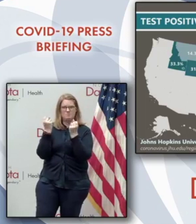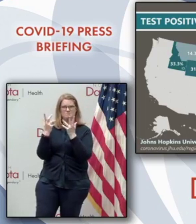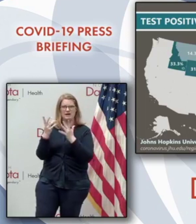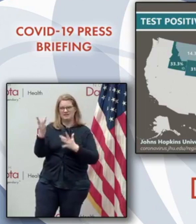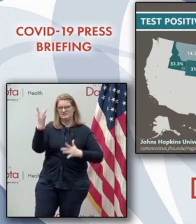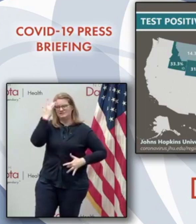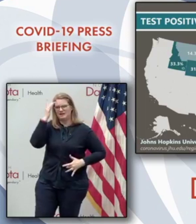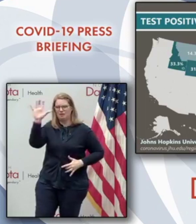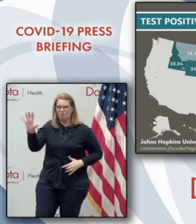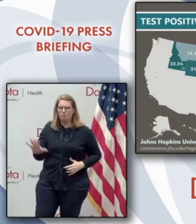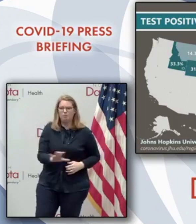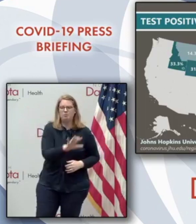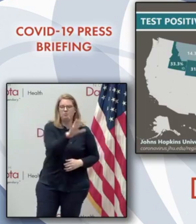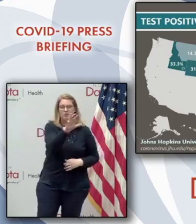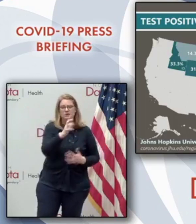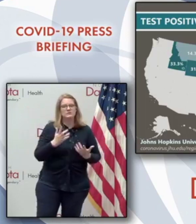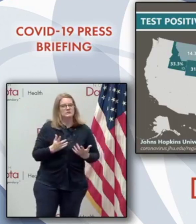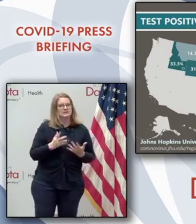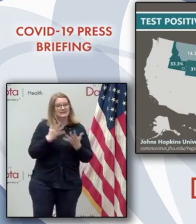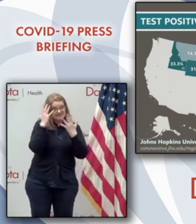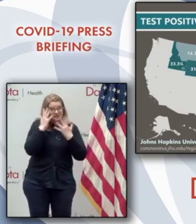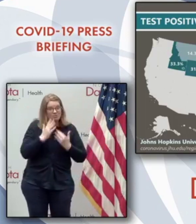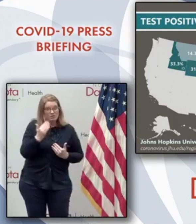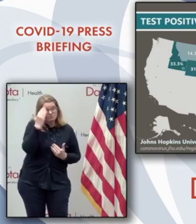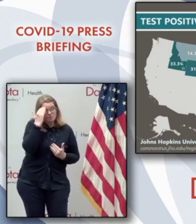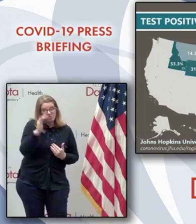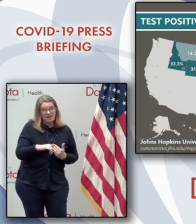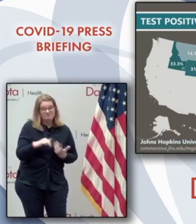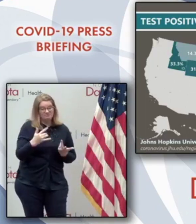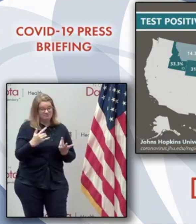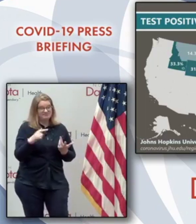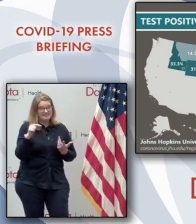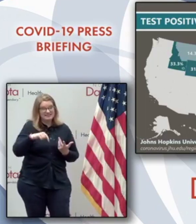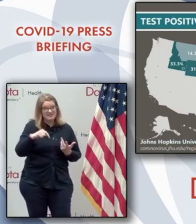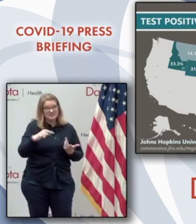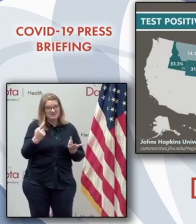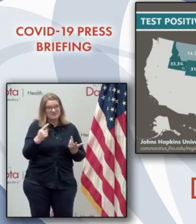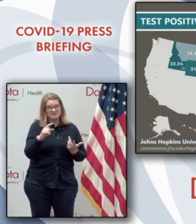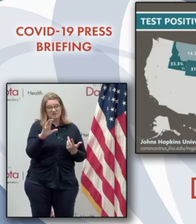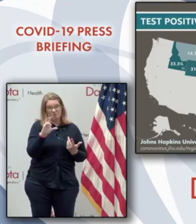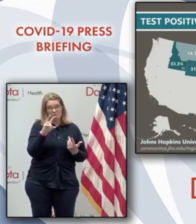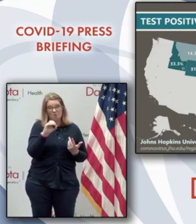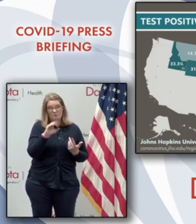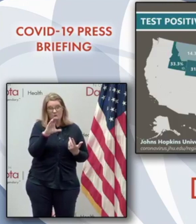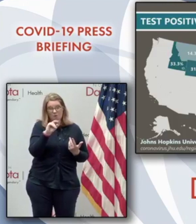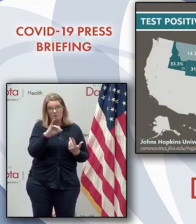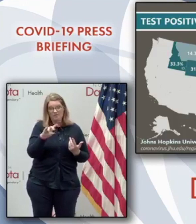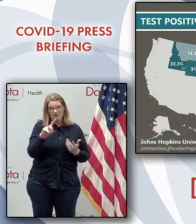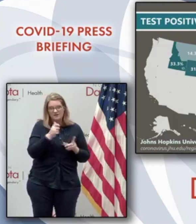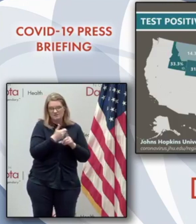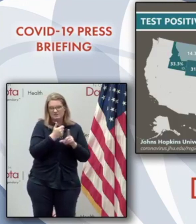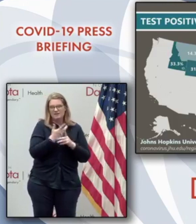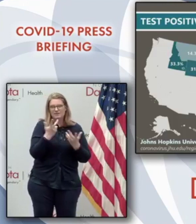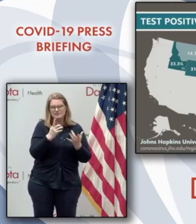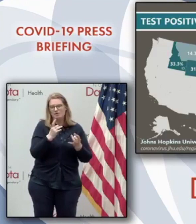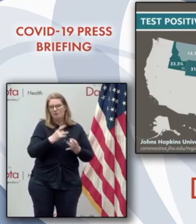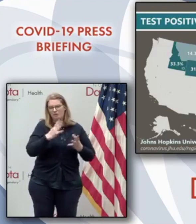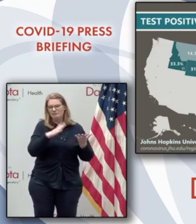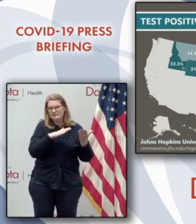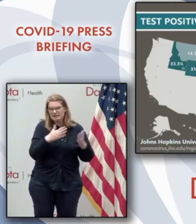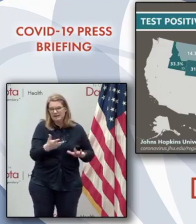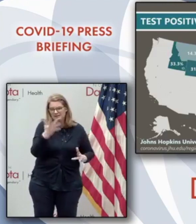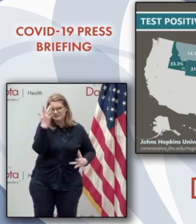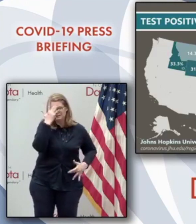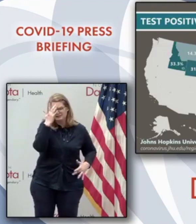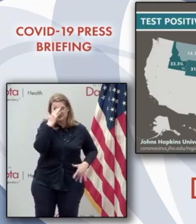Sadly, we know that this can be a deadly disease, particularly for those with age or underlying conditions. And there was just